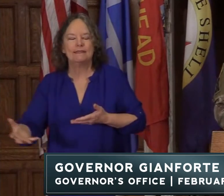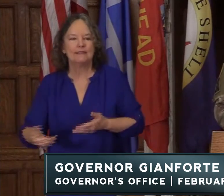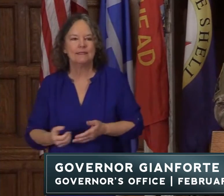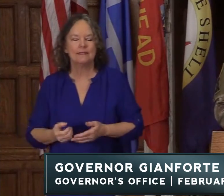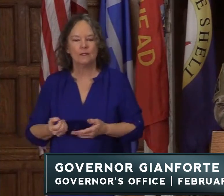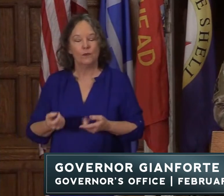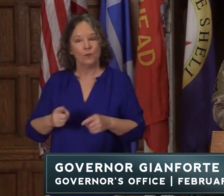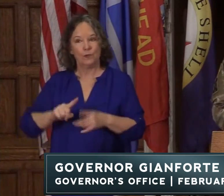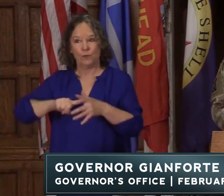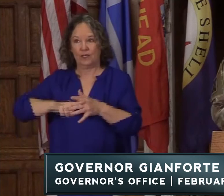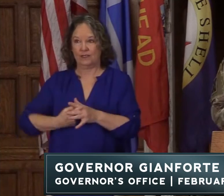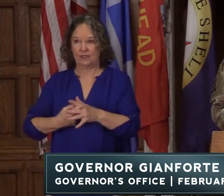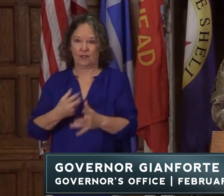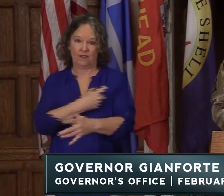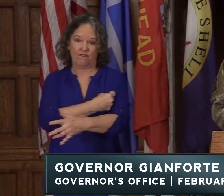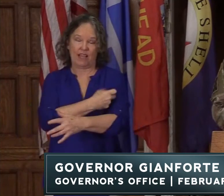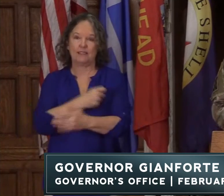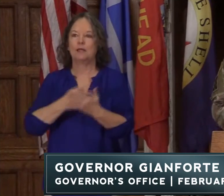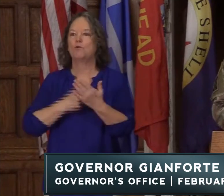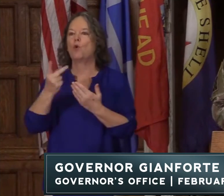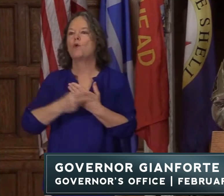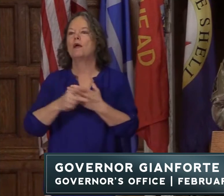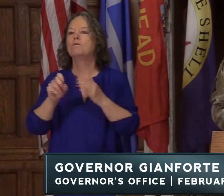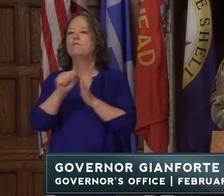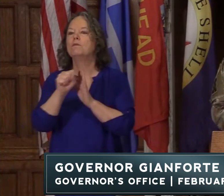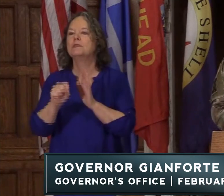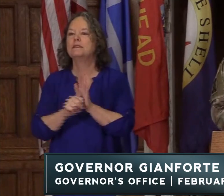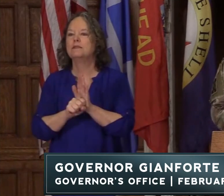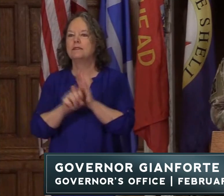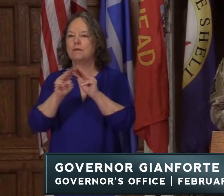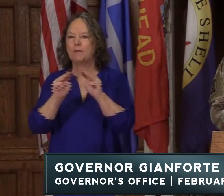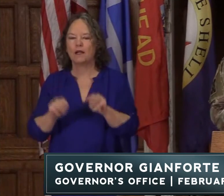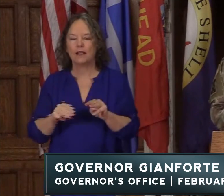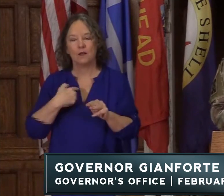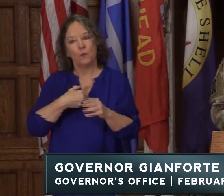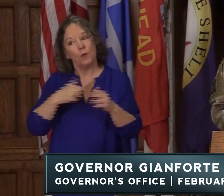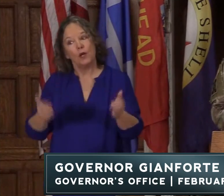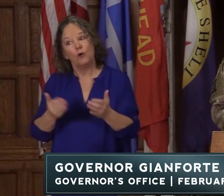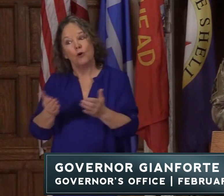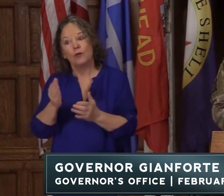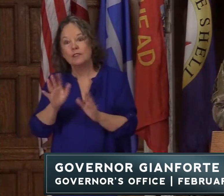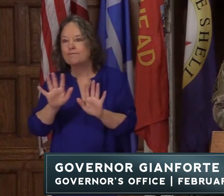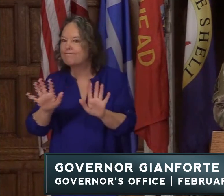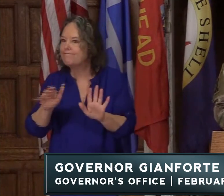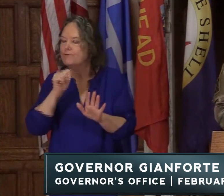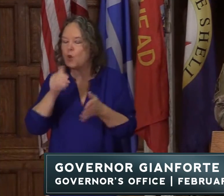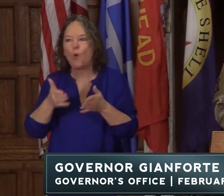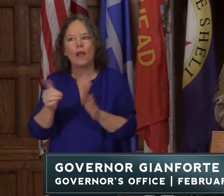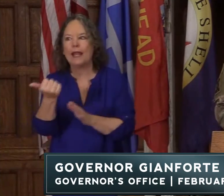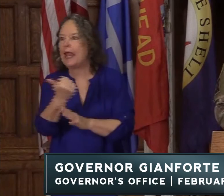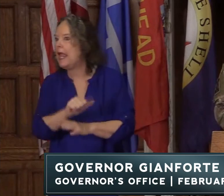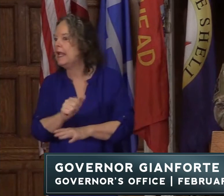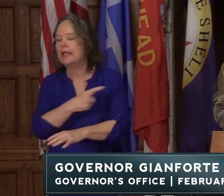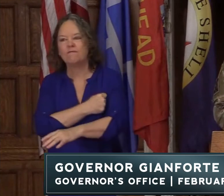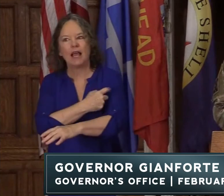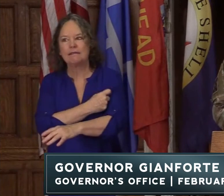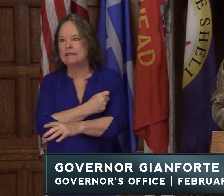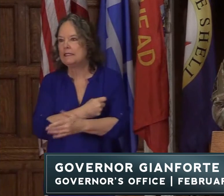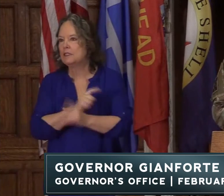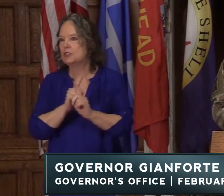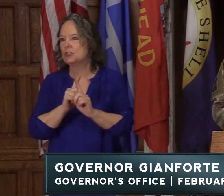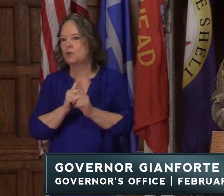this vaccination program for the state of Montana, we encouraged not to allow any vaccines to go to waste.